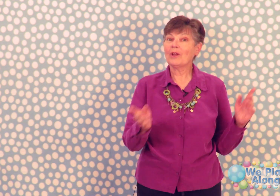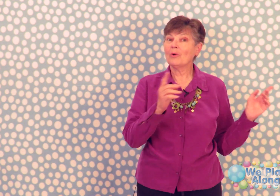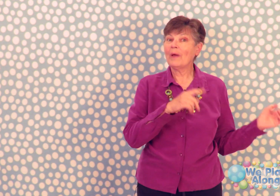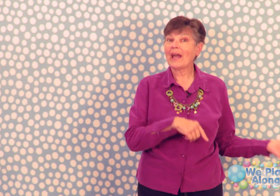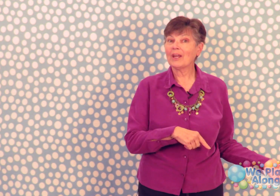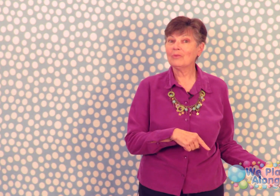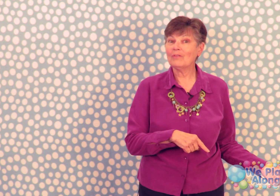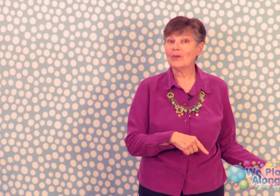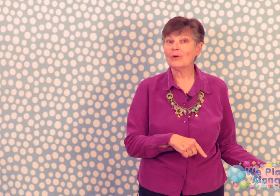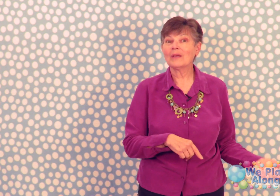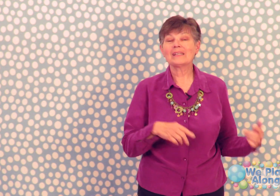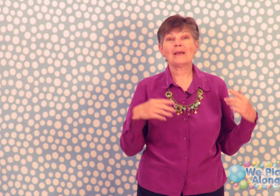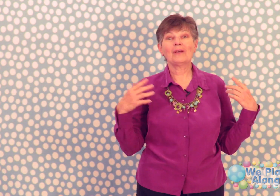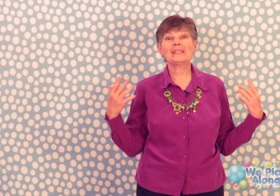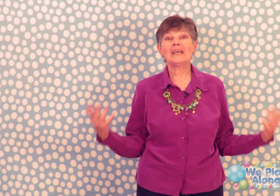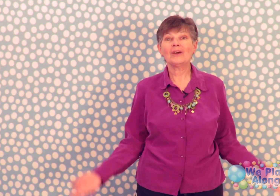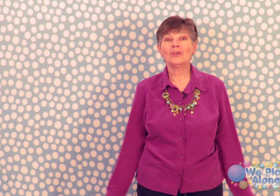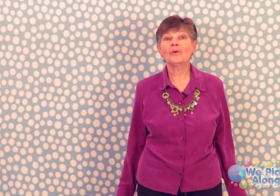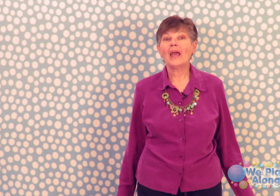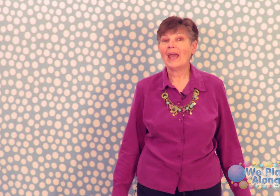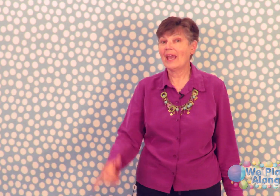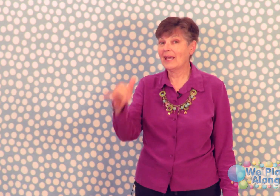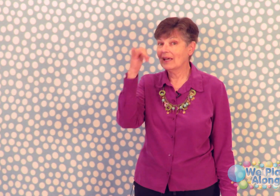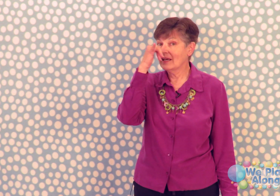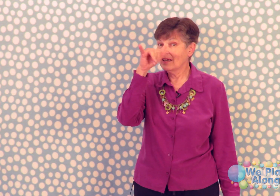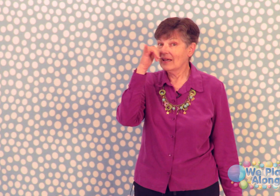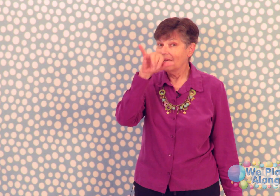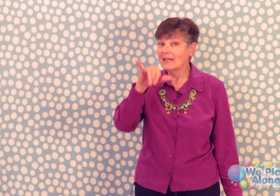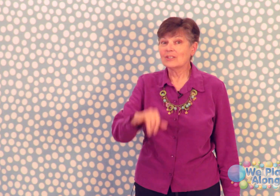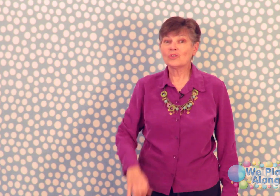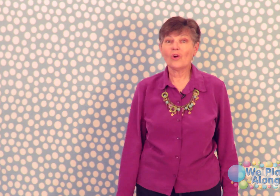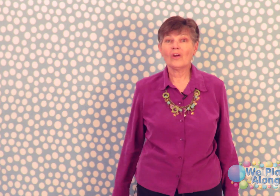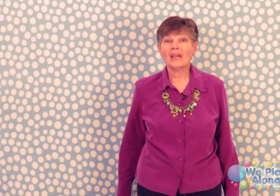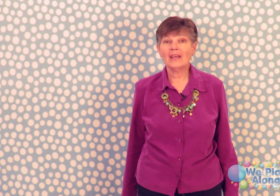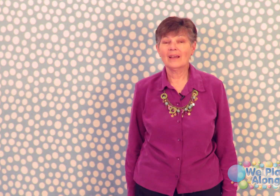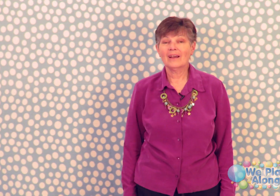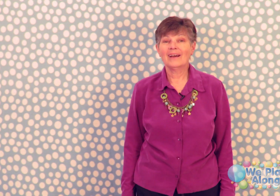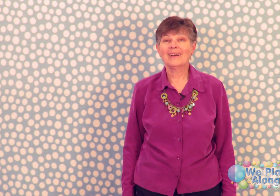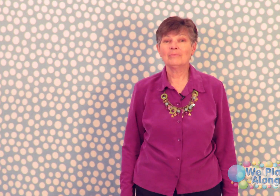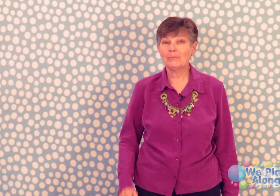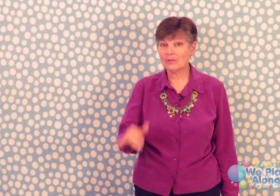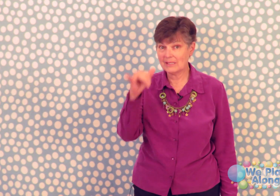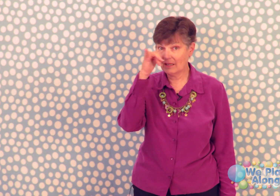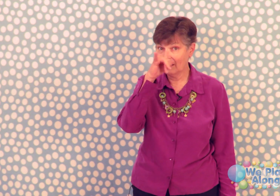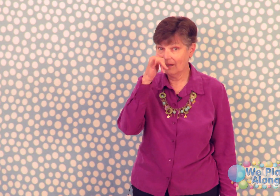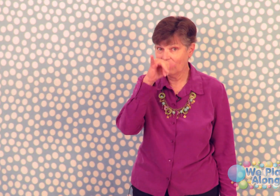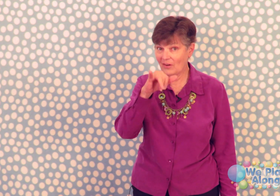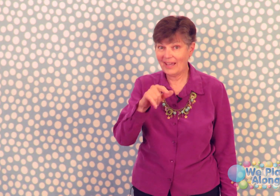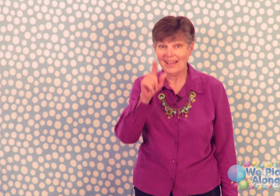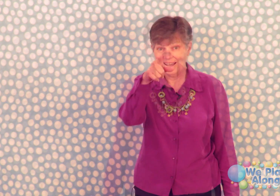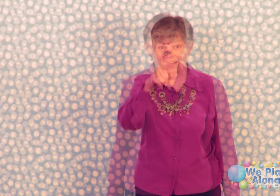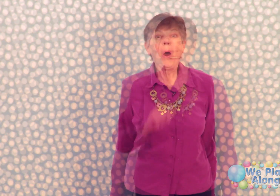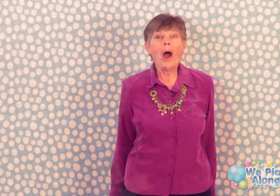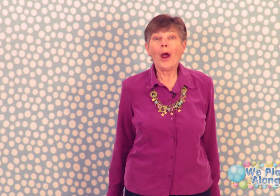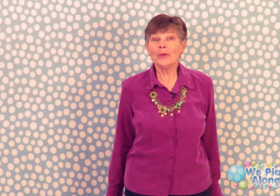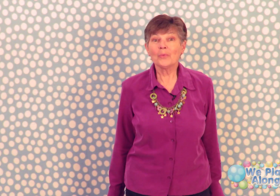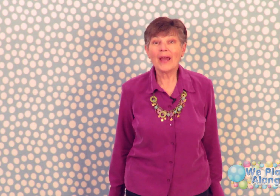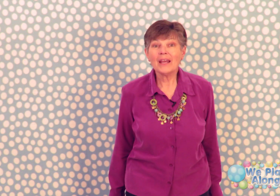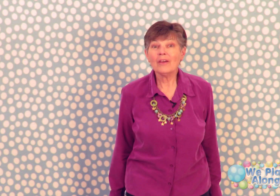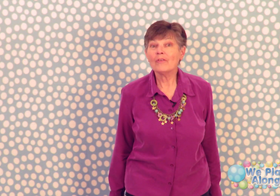go back and review because I'm going to tell you a story. Remember, silly? Okay. Are you ready for